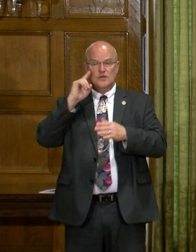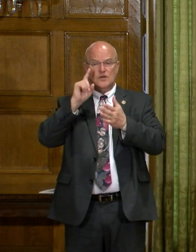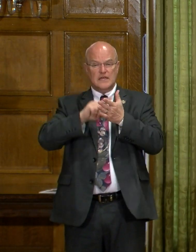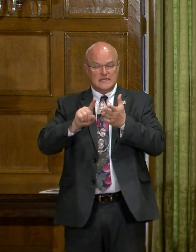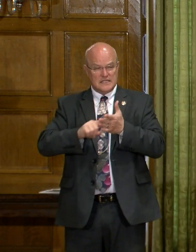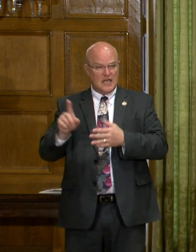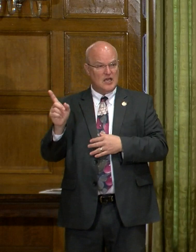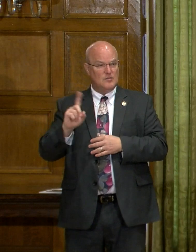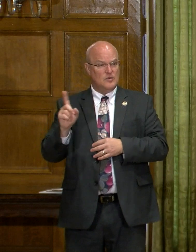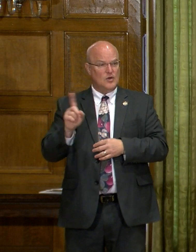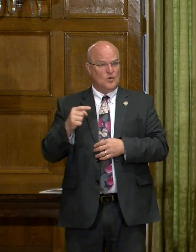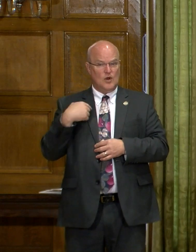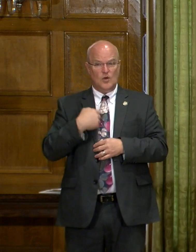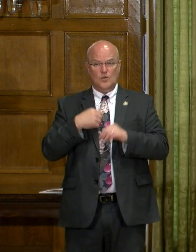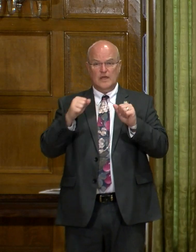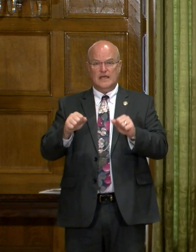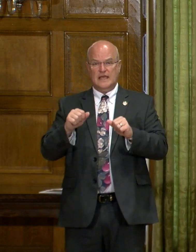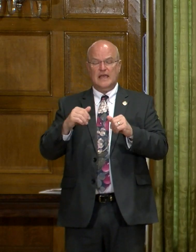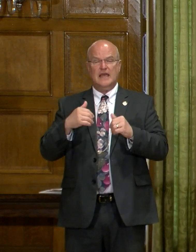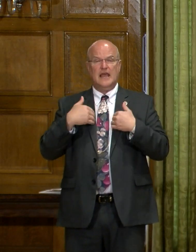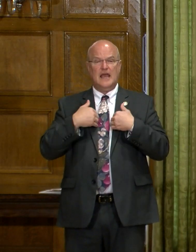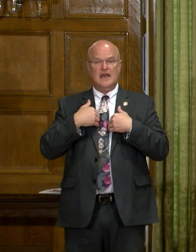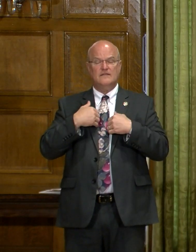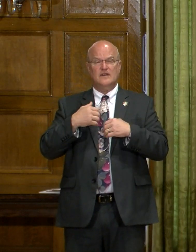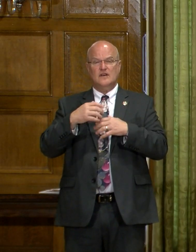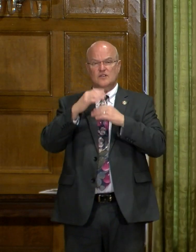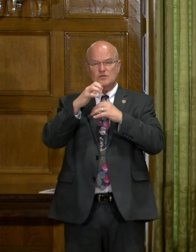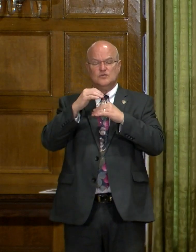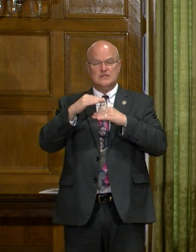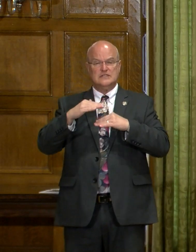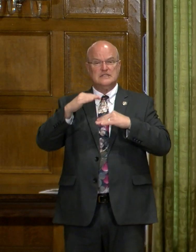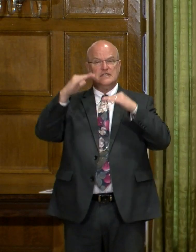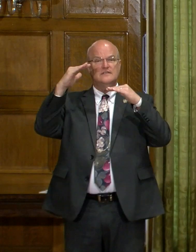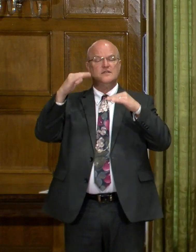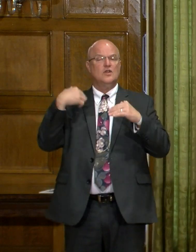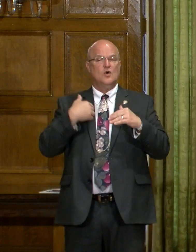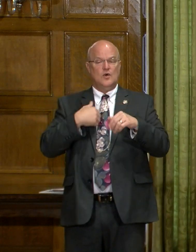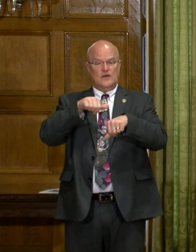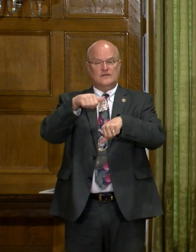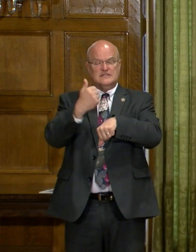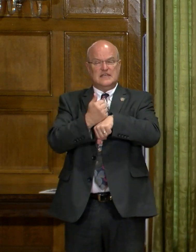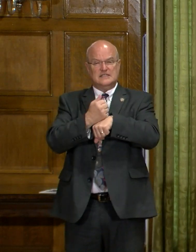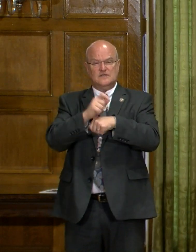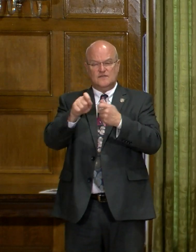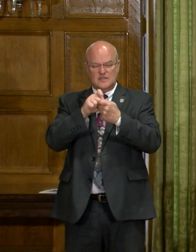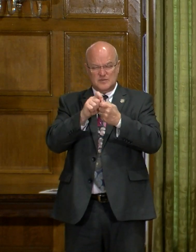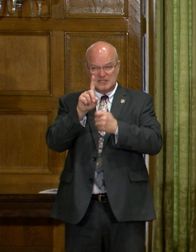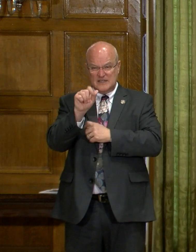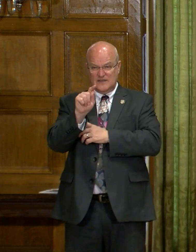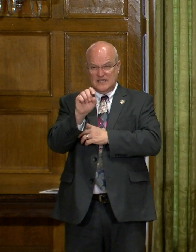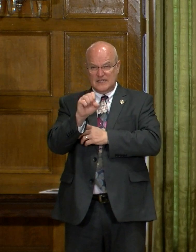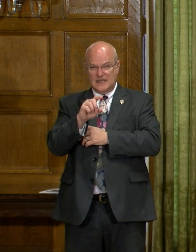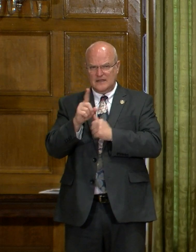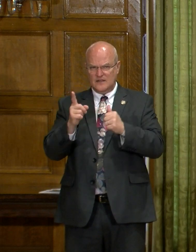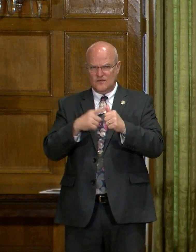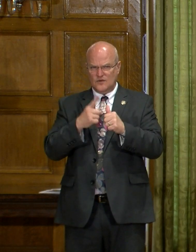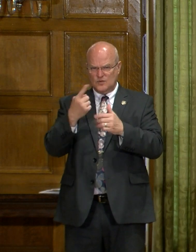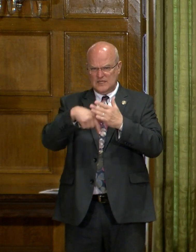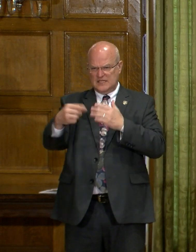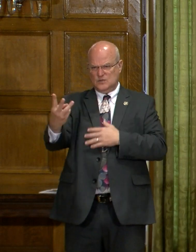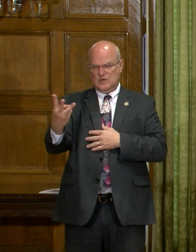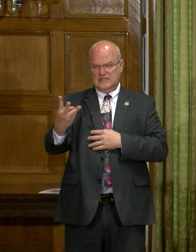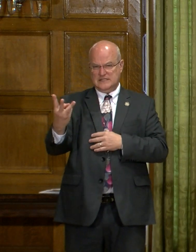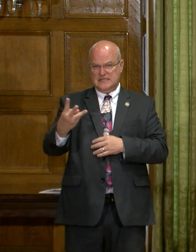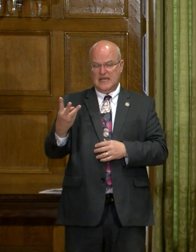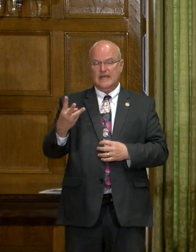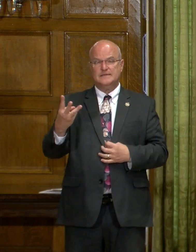examine where we can lift restrictions. We've set some very specific dates. The first one next